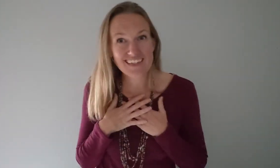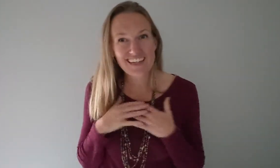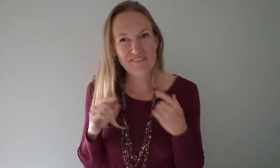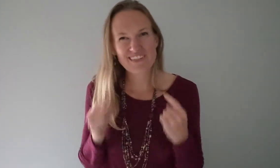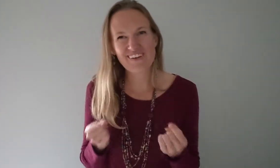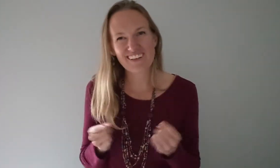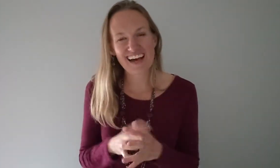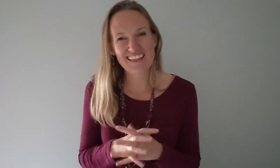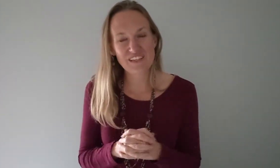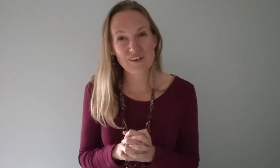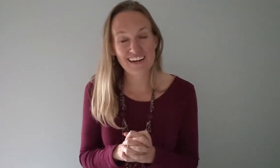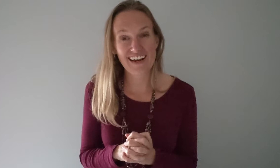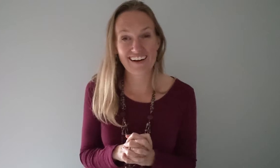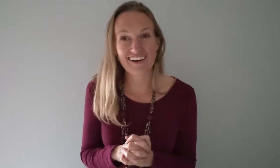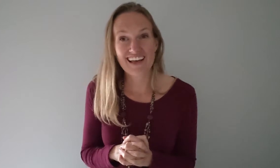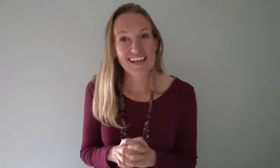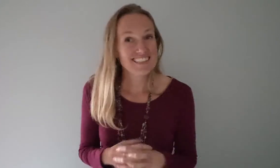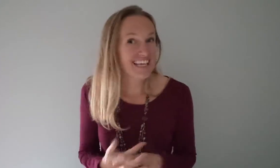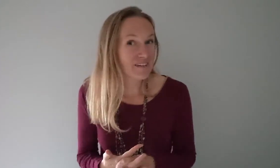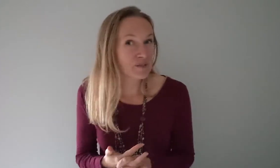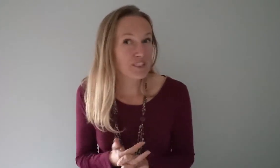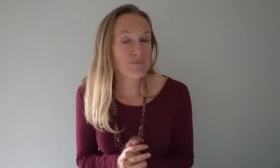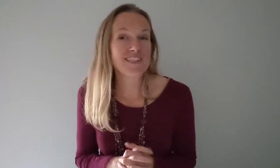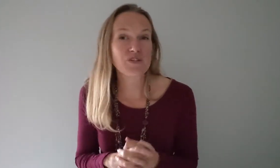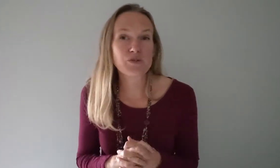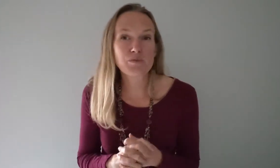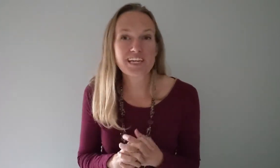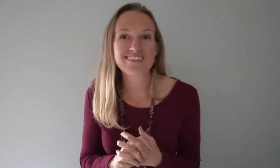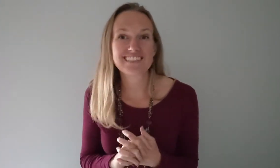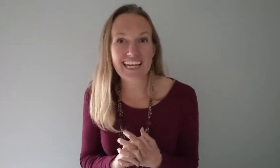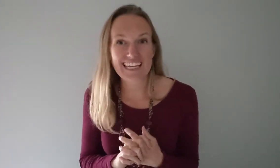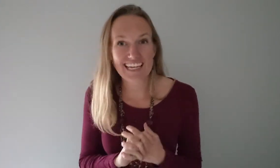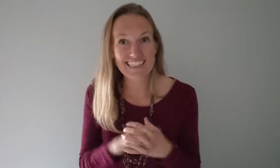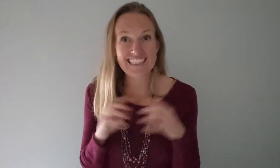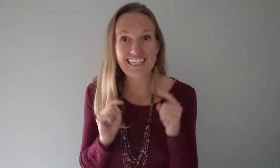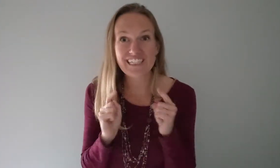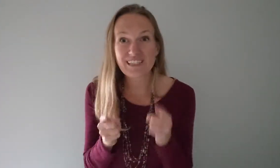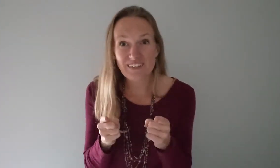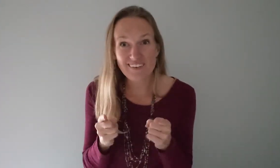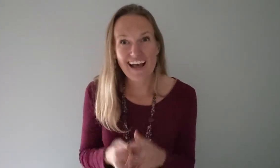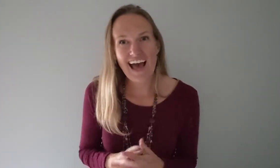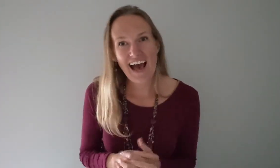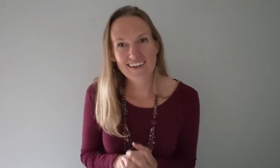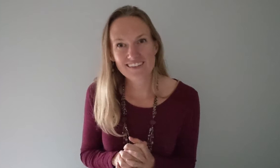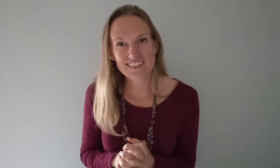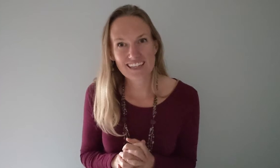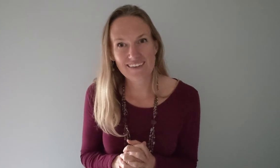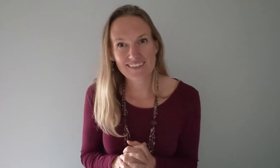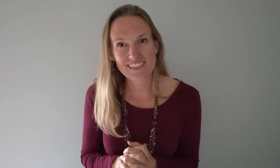and I'm so glad that you are here. Sign Language Worship is a YouTube channel dedicated to teaching you how to use sign language in